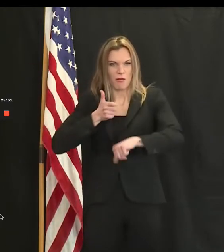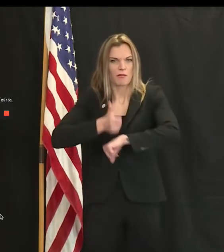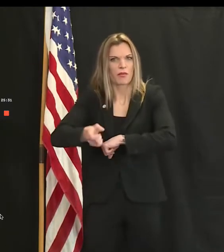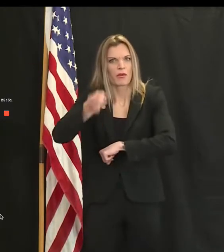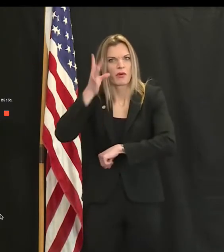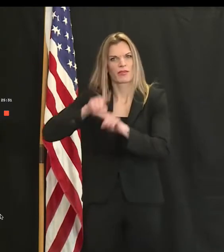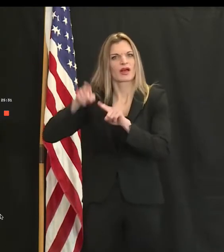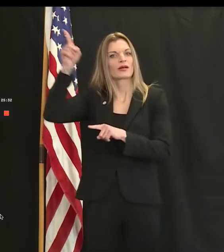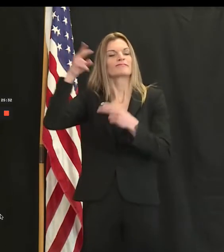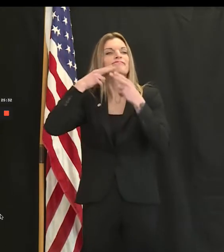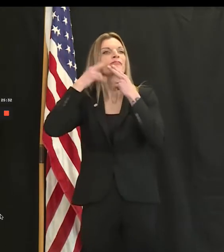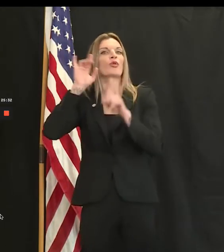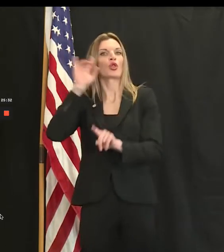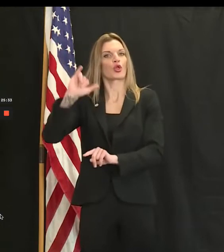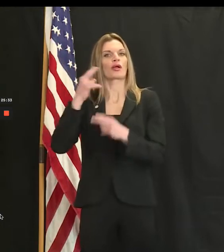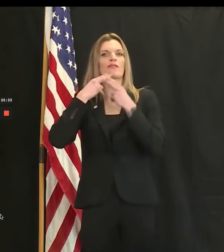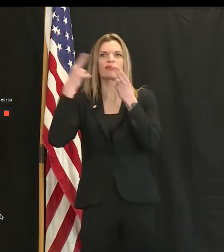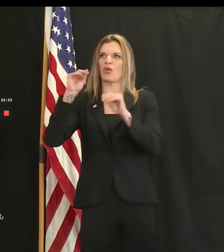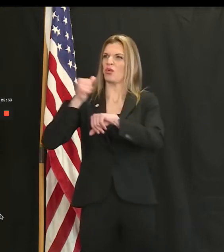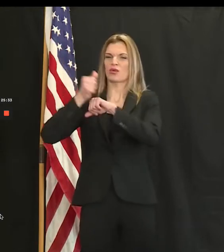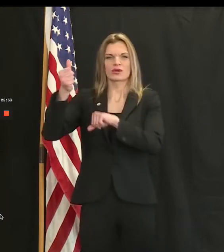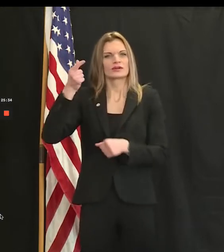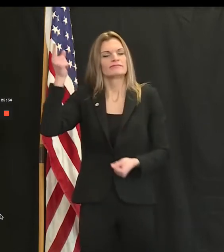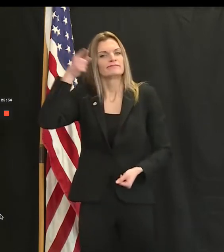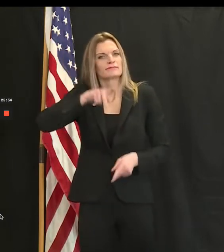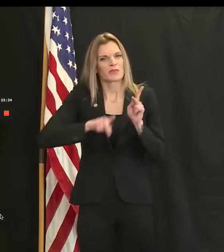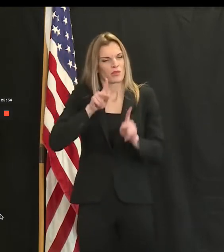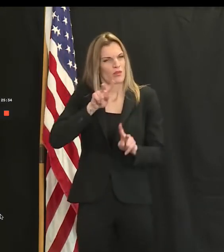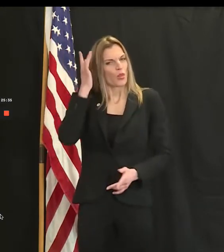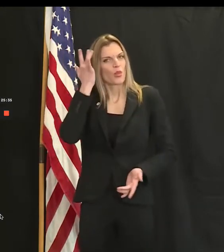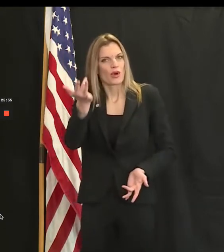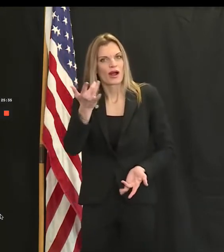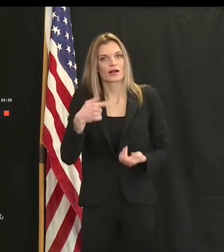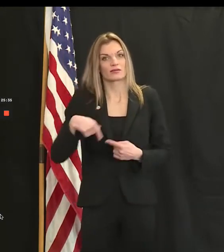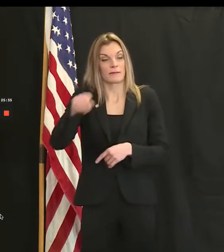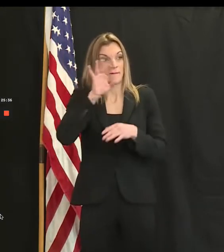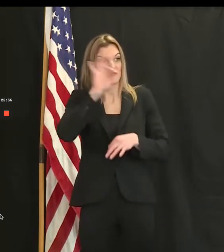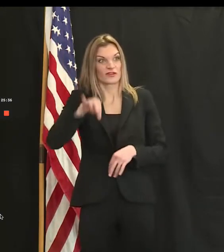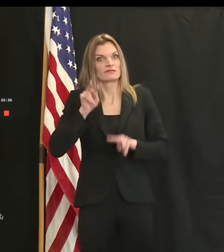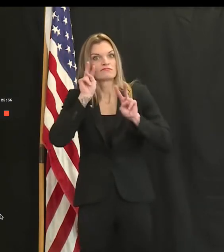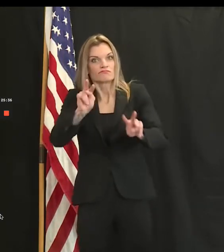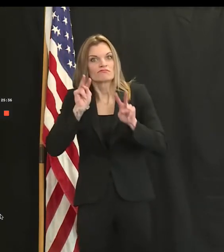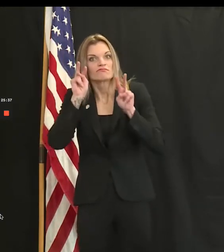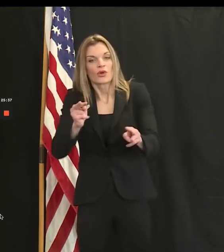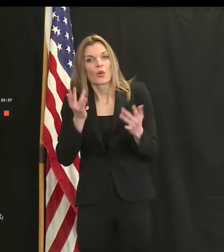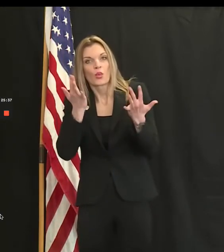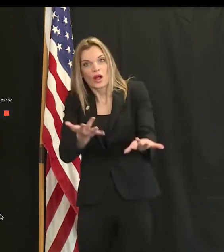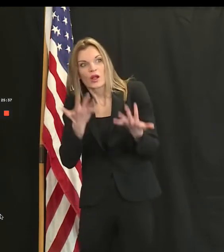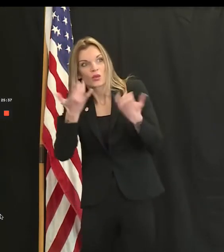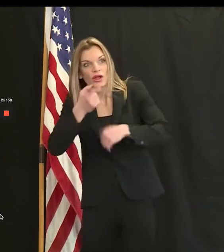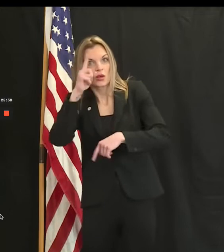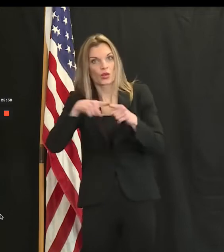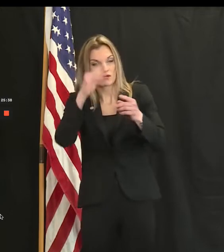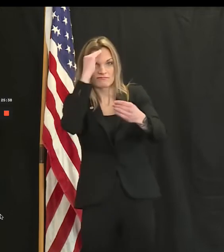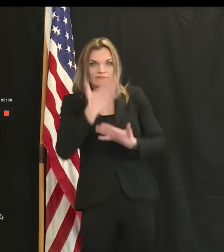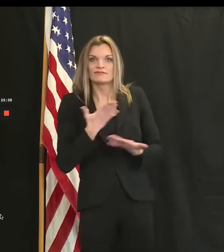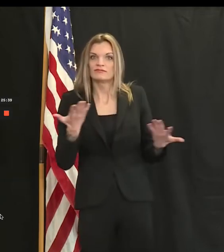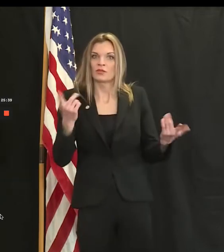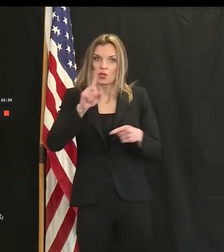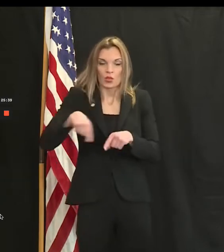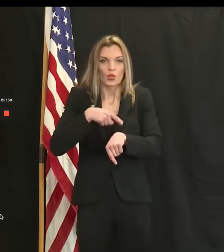how long will people of Flint and the state of Michigan have to wait for justice? What's the time frame on all of